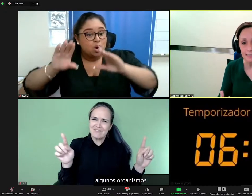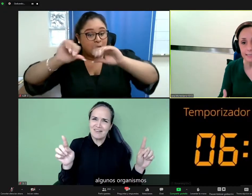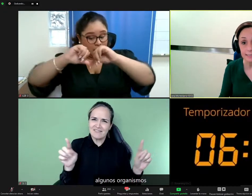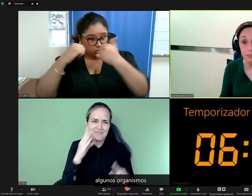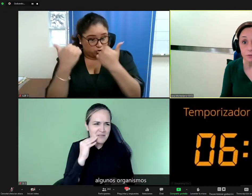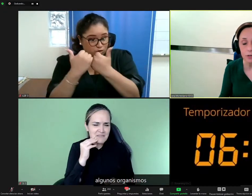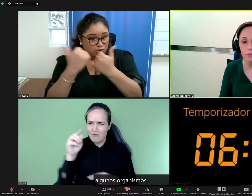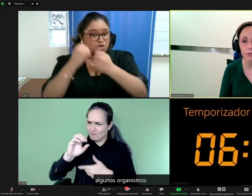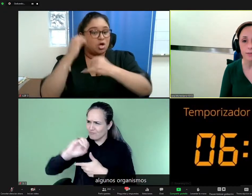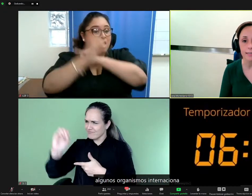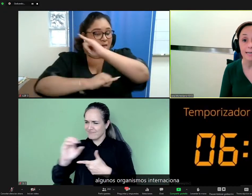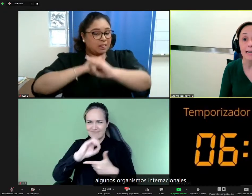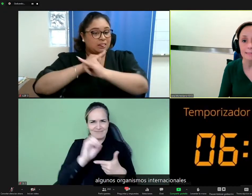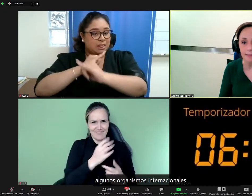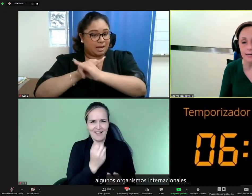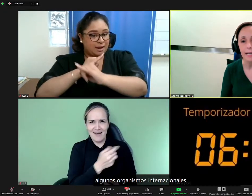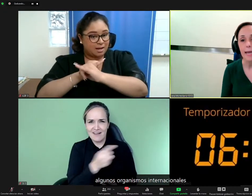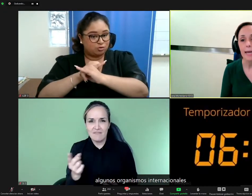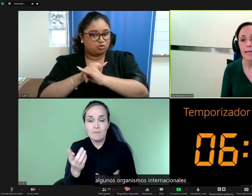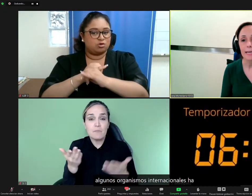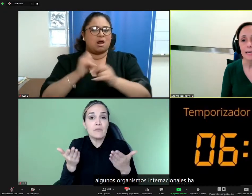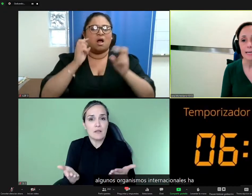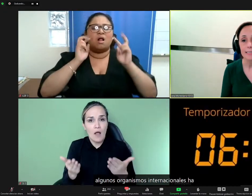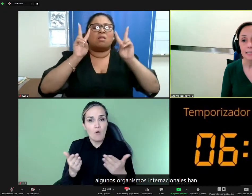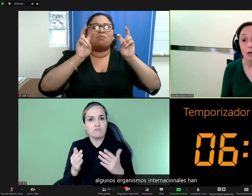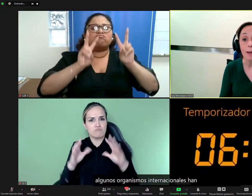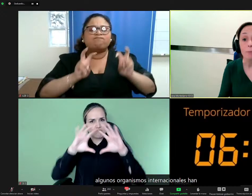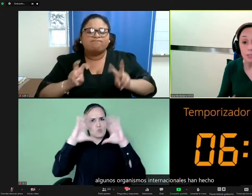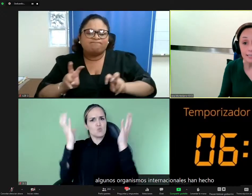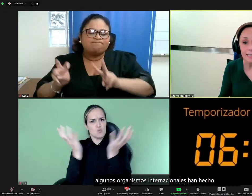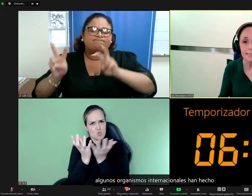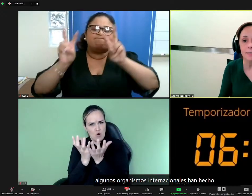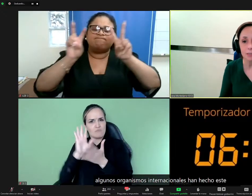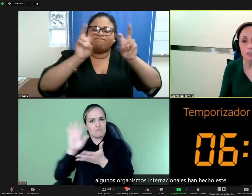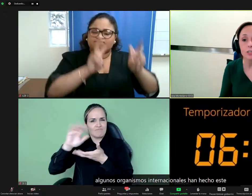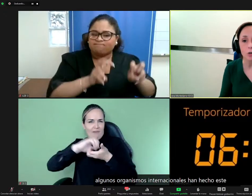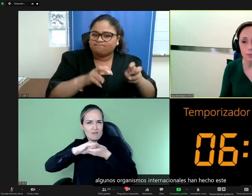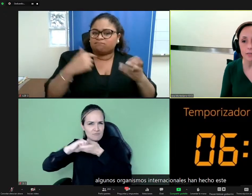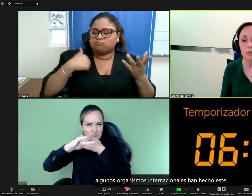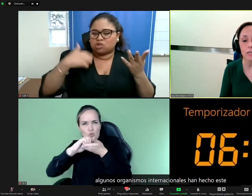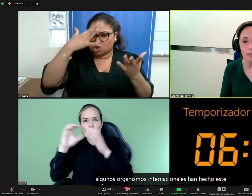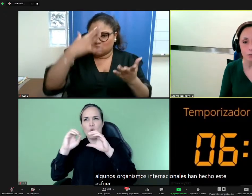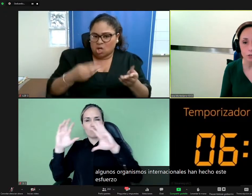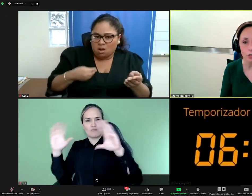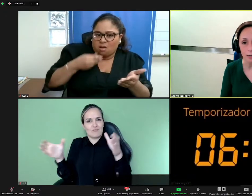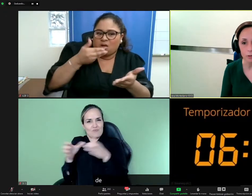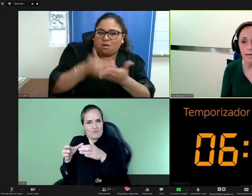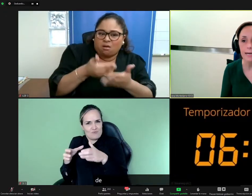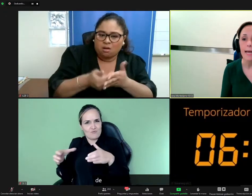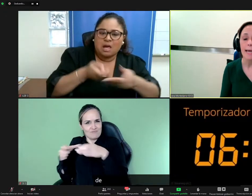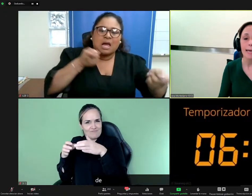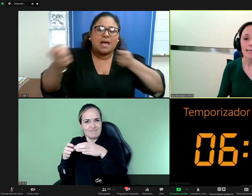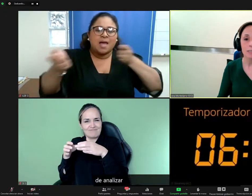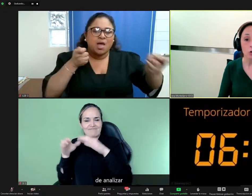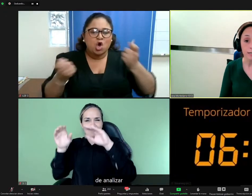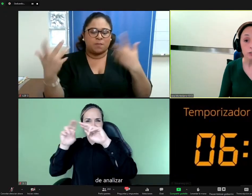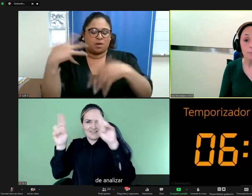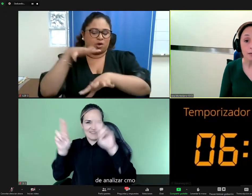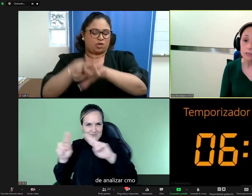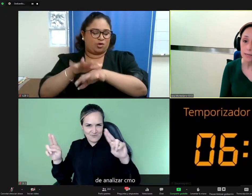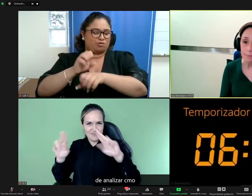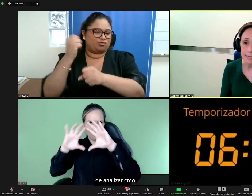international organizations have made this effort of analyzing and what how